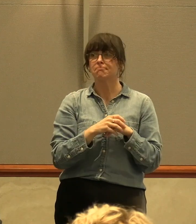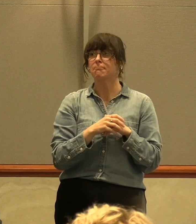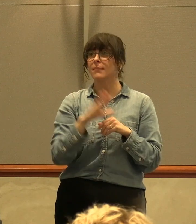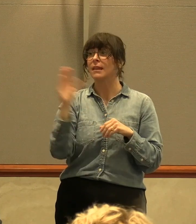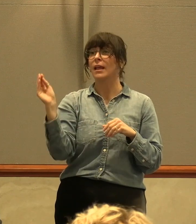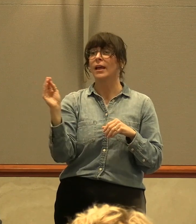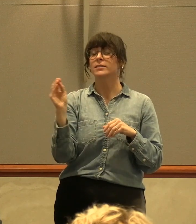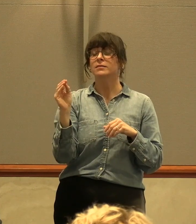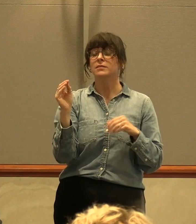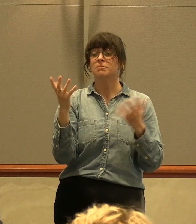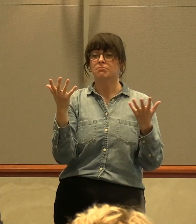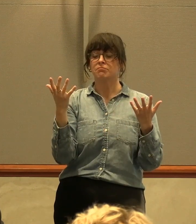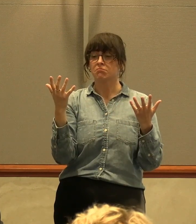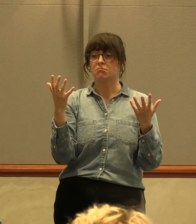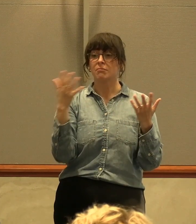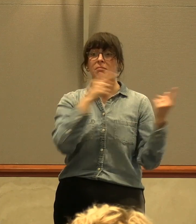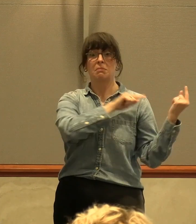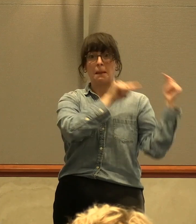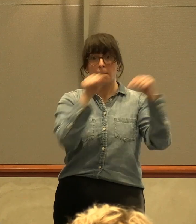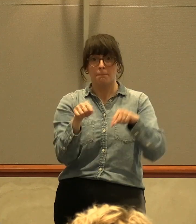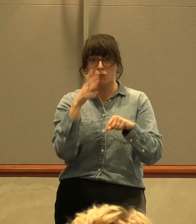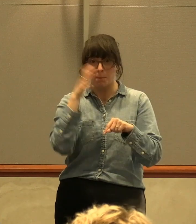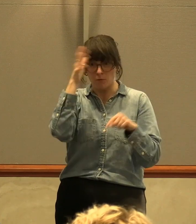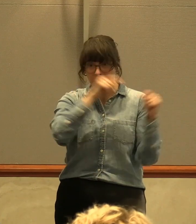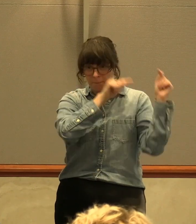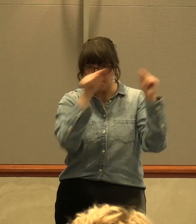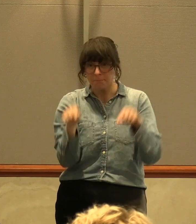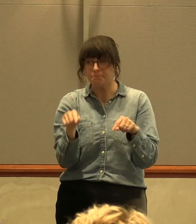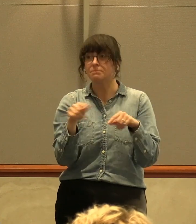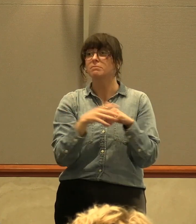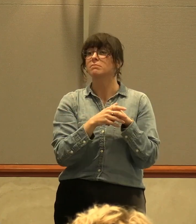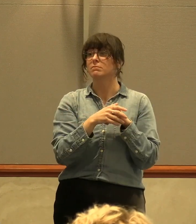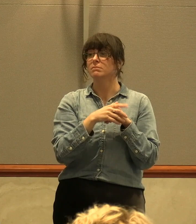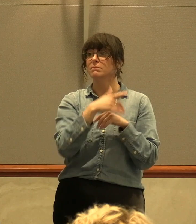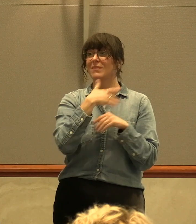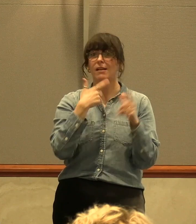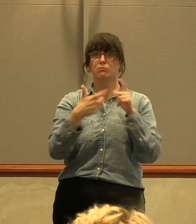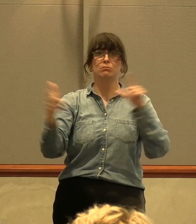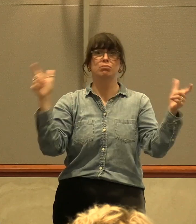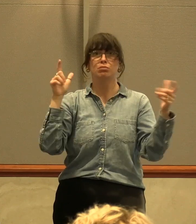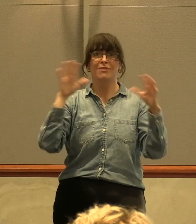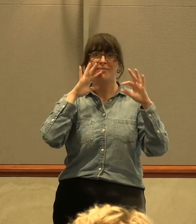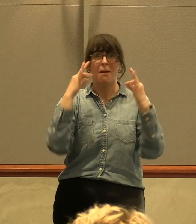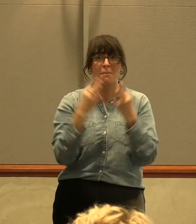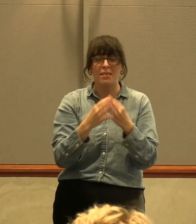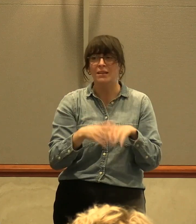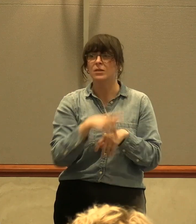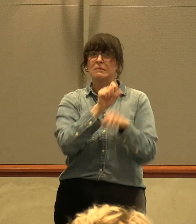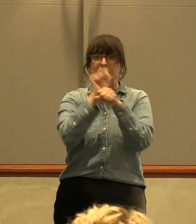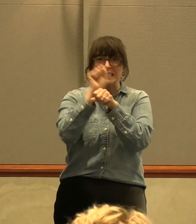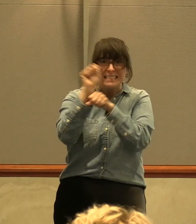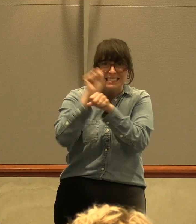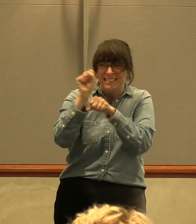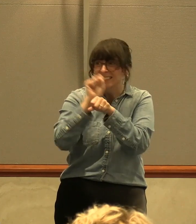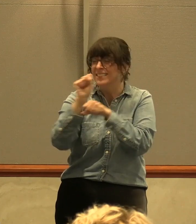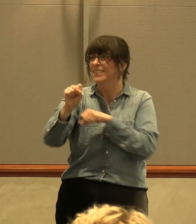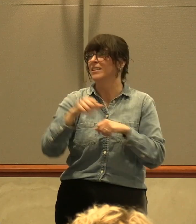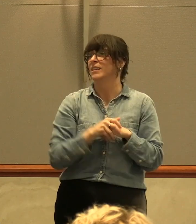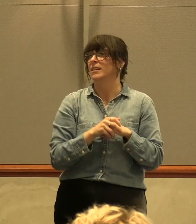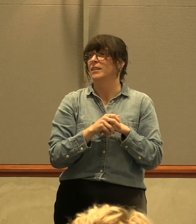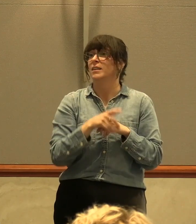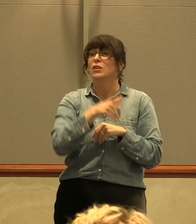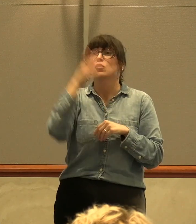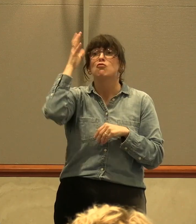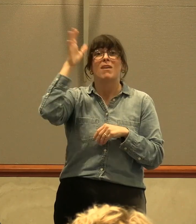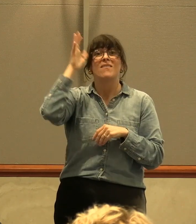And they came here. They had large families. They worked hard.